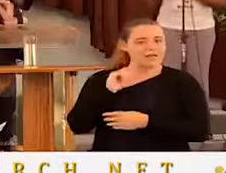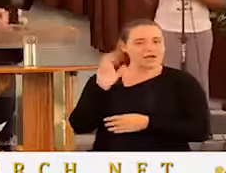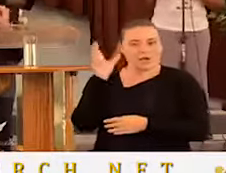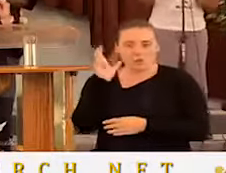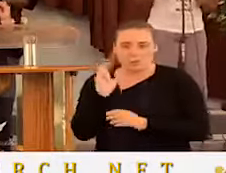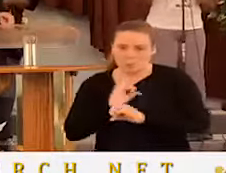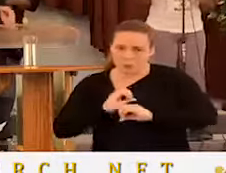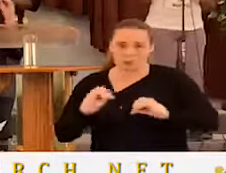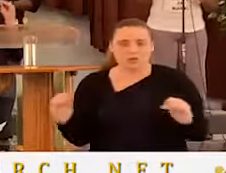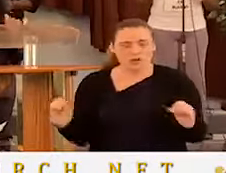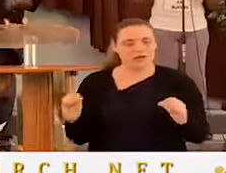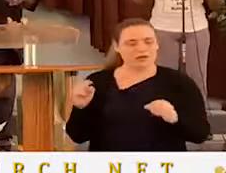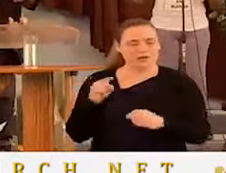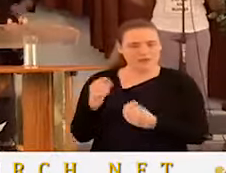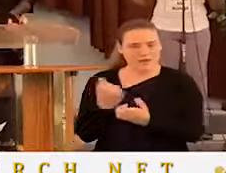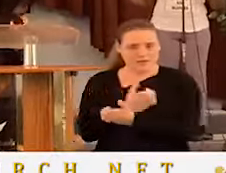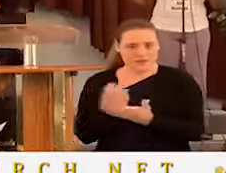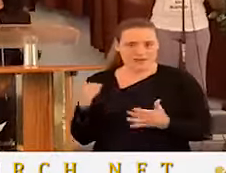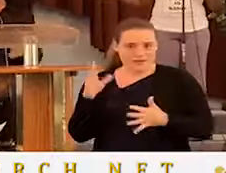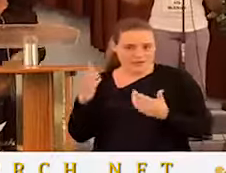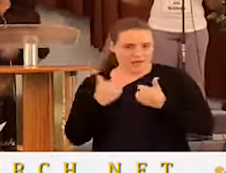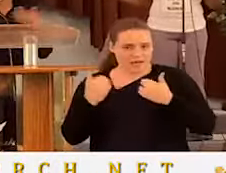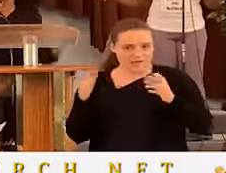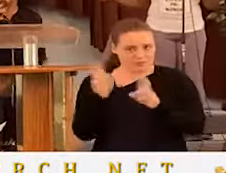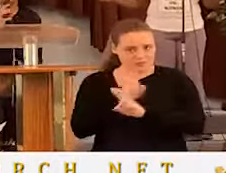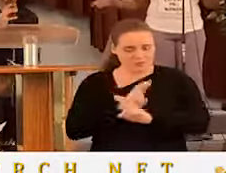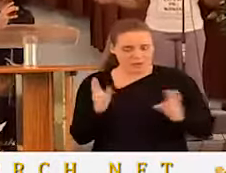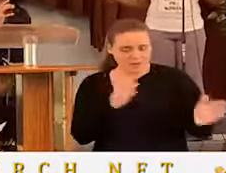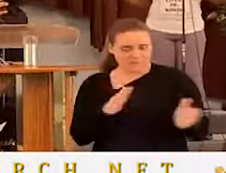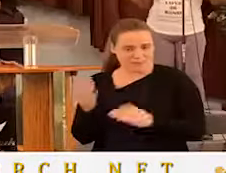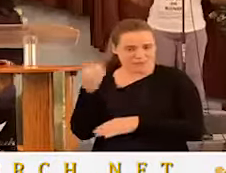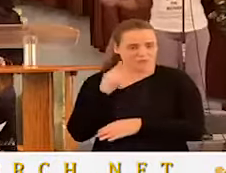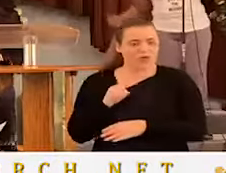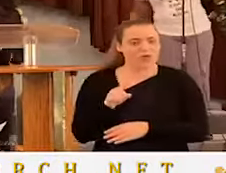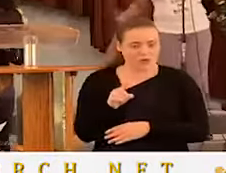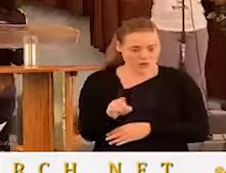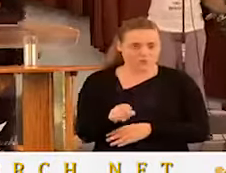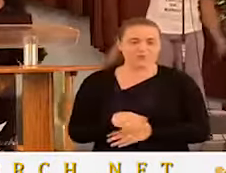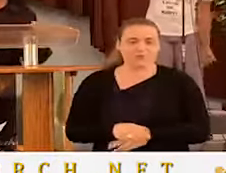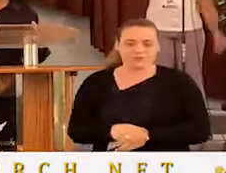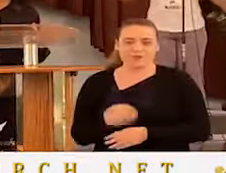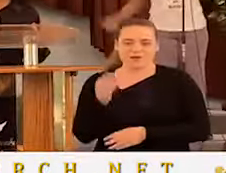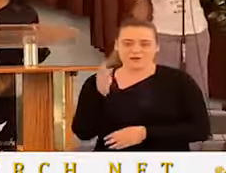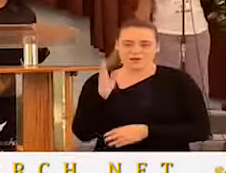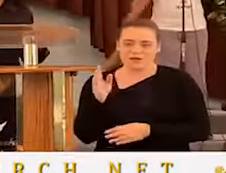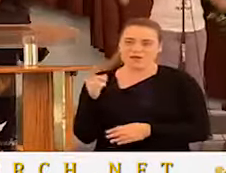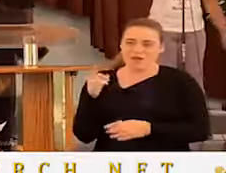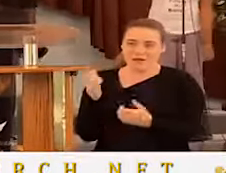He has in store for you. So let's give him glory.